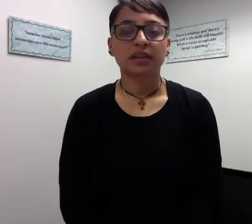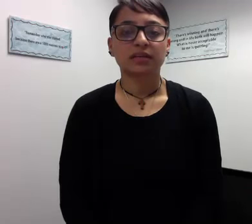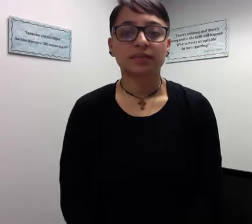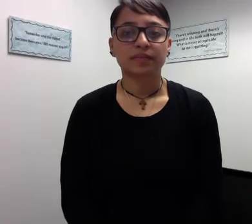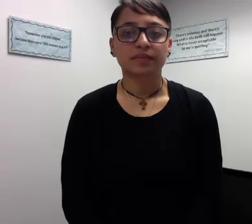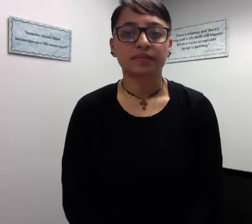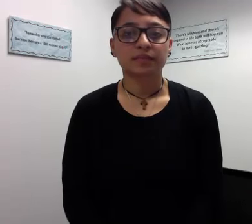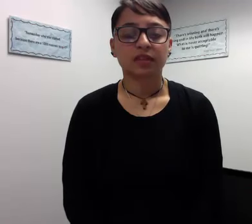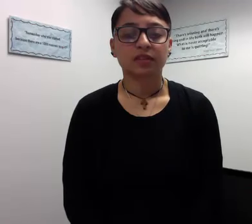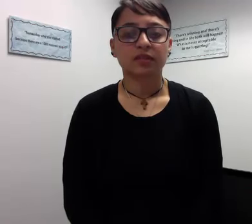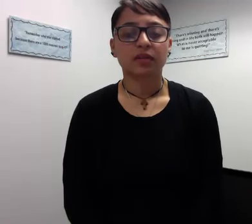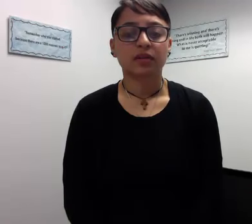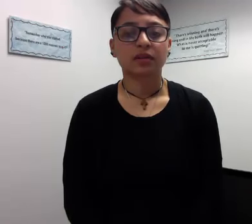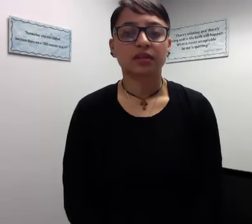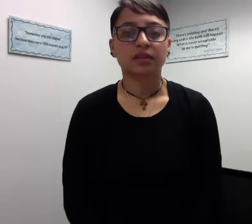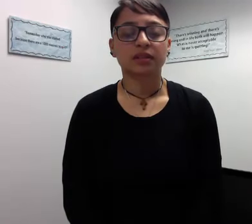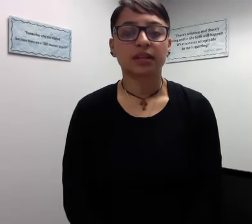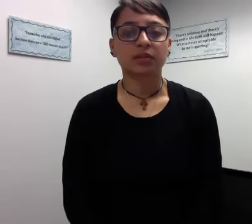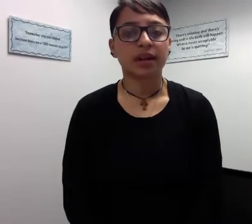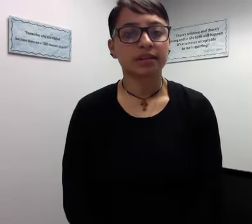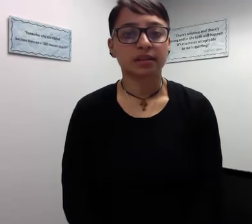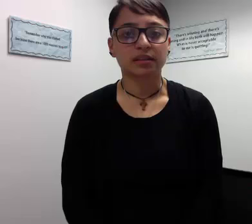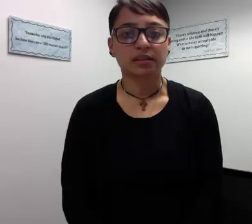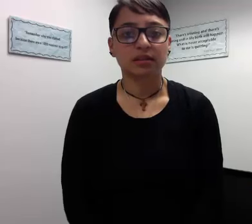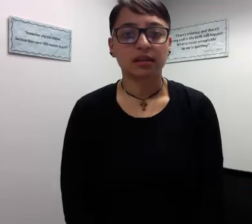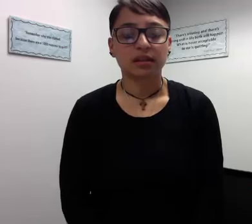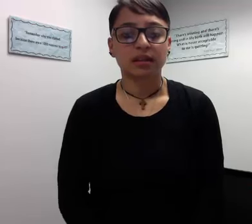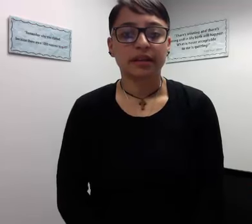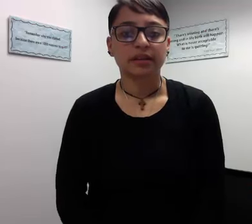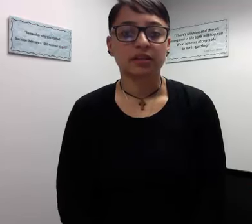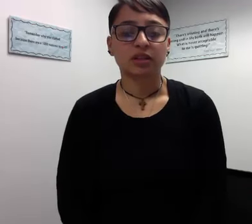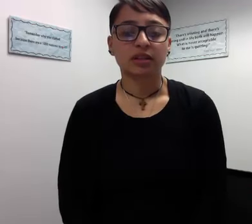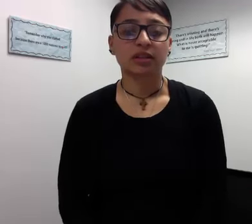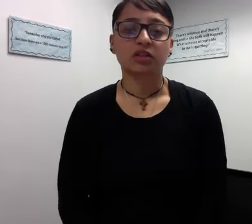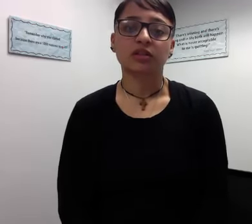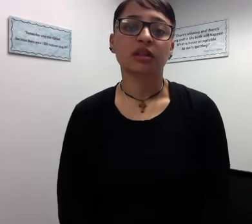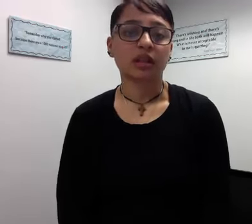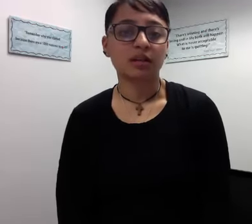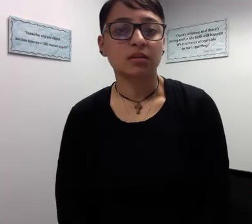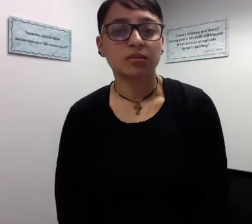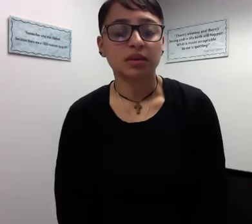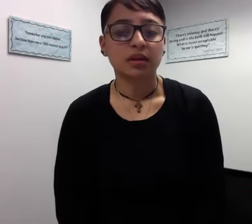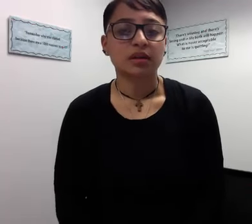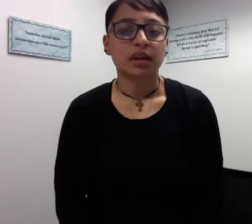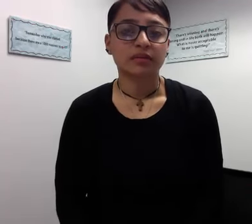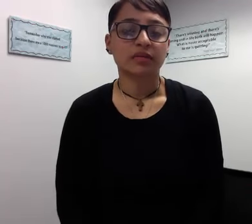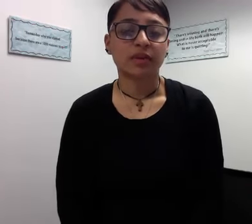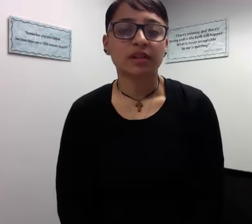funding for disabled access, and I suggest that they should set that up, have some funds that they